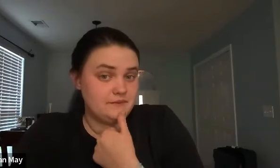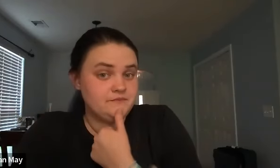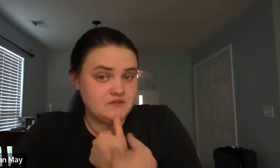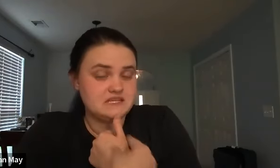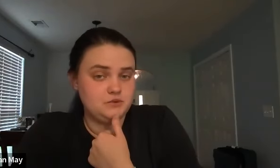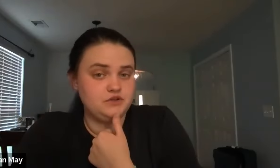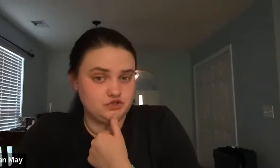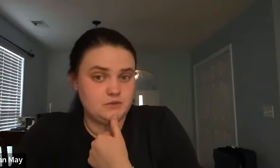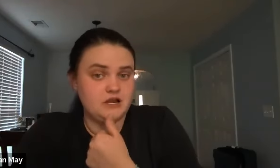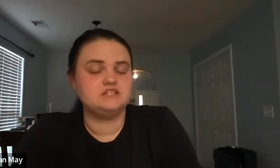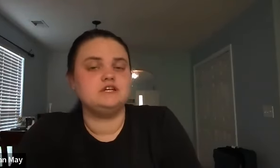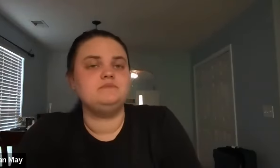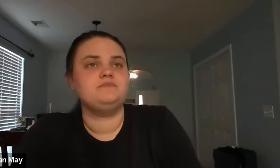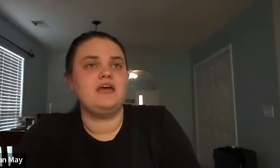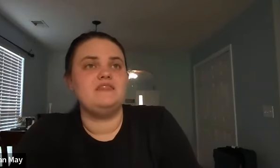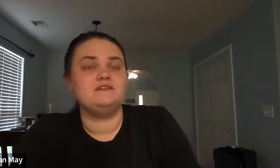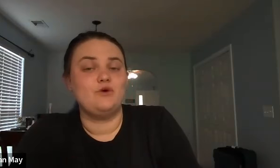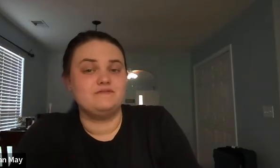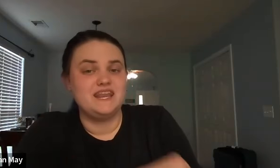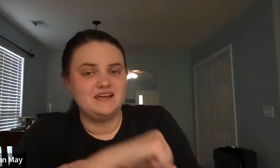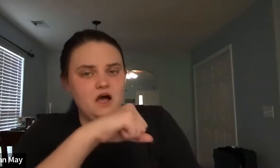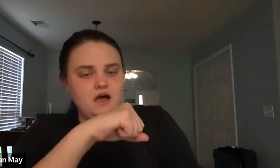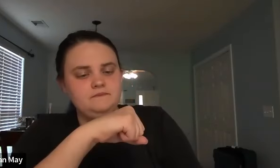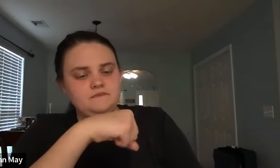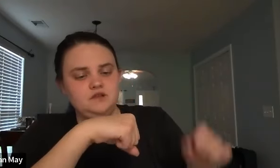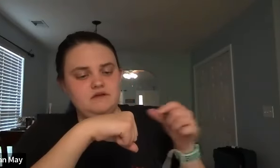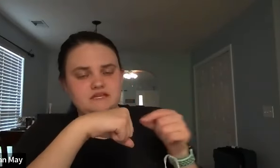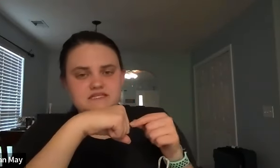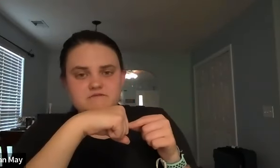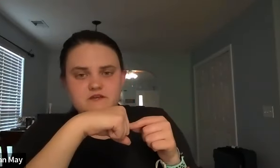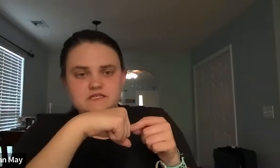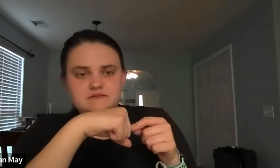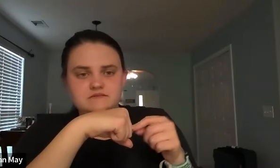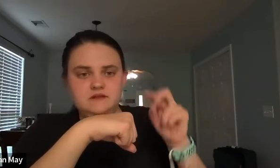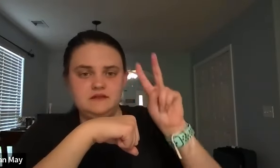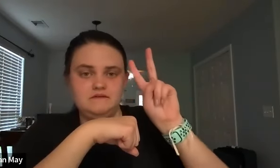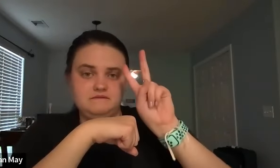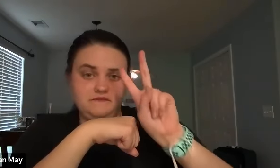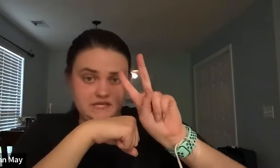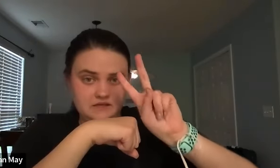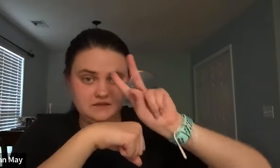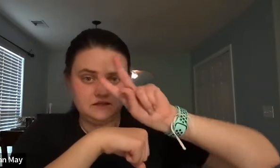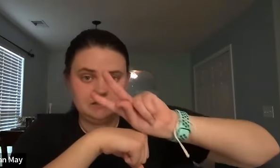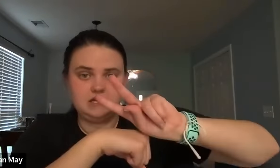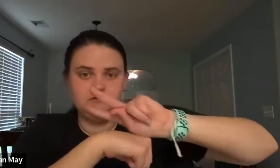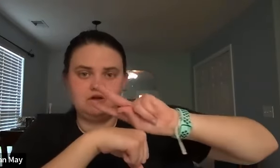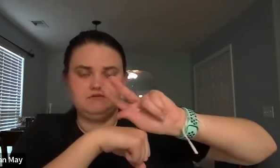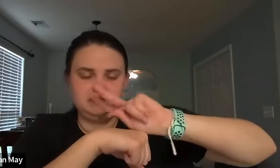Strawberry is how you would do for strawberry ice cream. And then for vanilla, you'll have that same fist, V, and you'll go